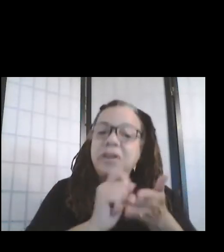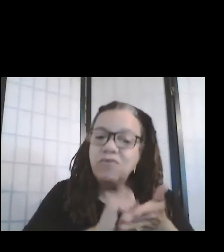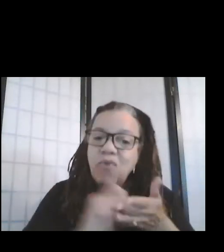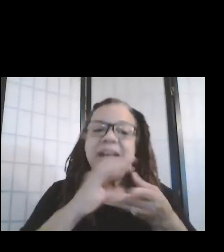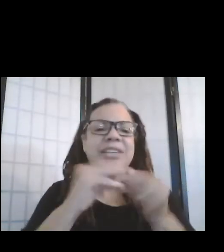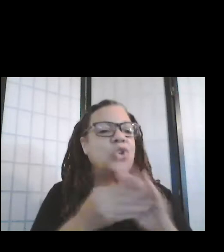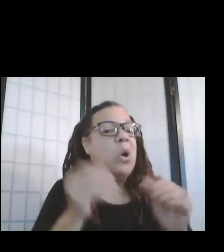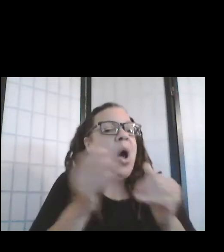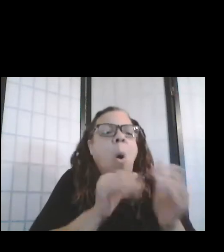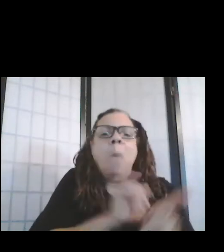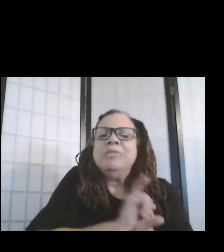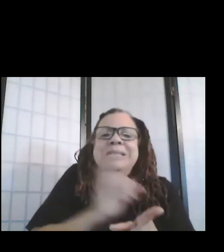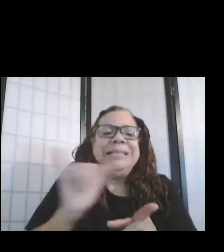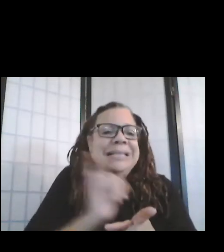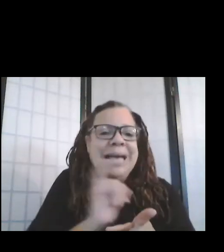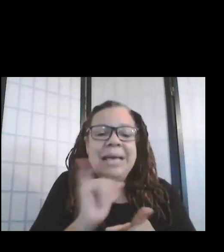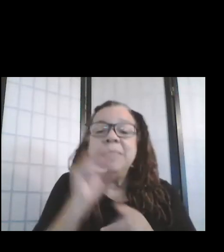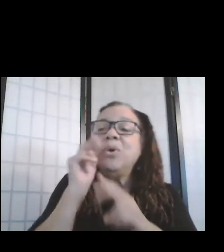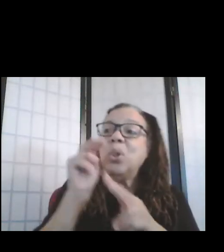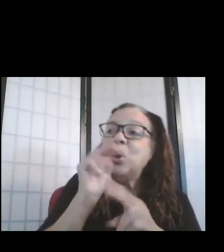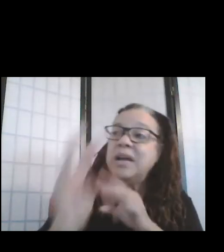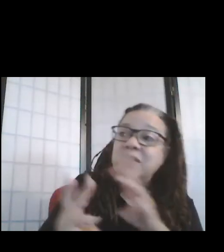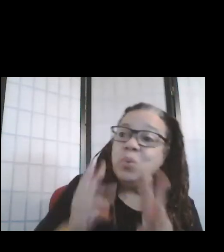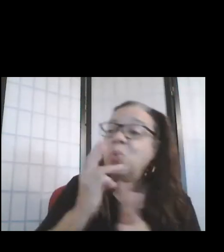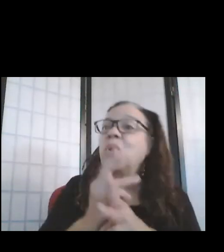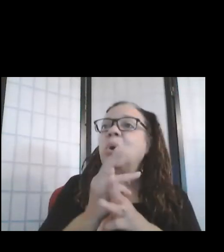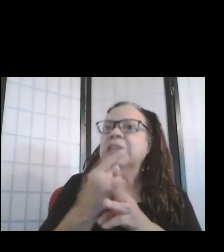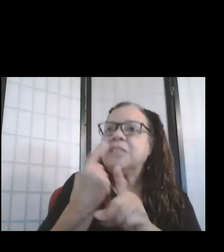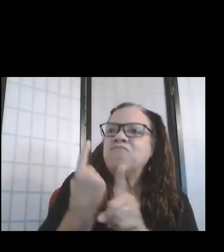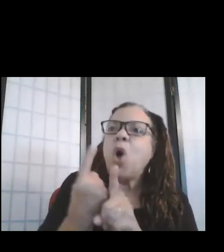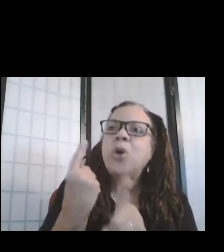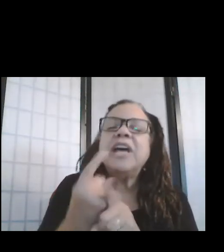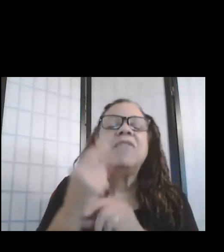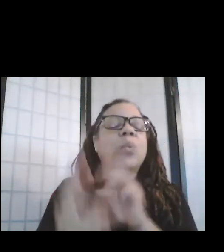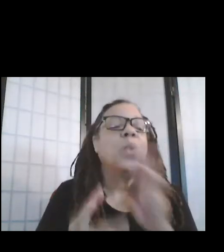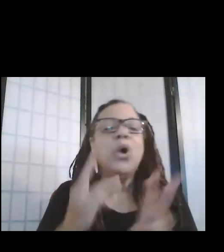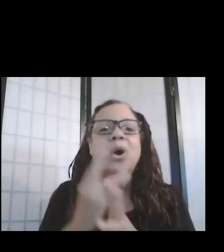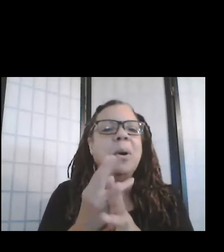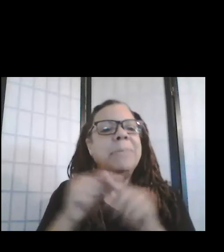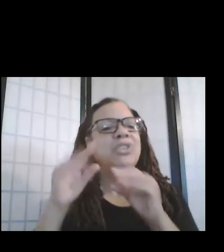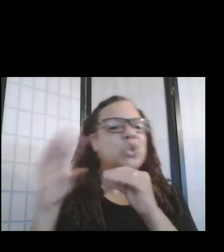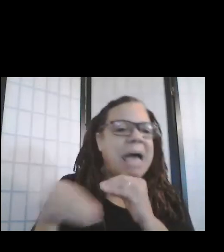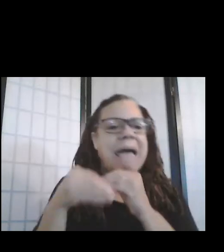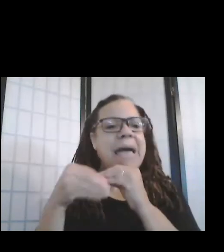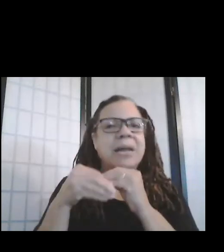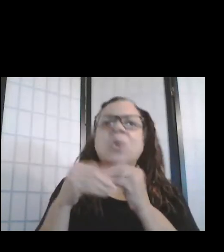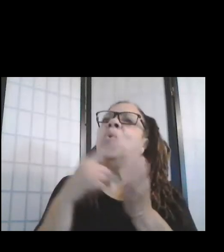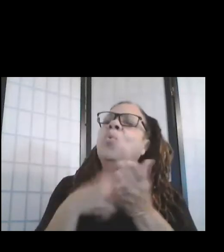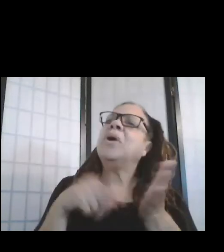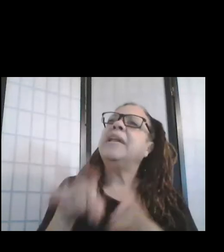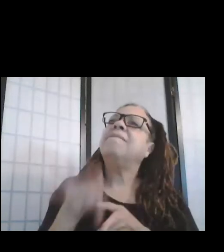the same. You're looking at the world that's an ordinary world. What can I find in it that